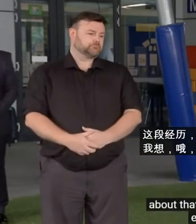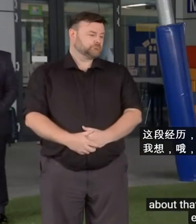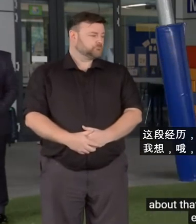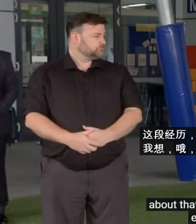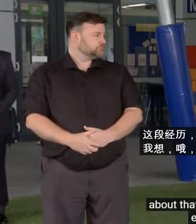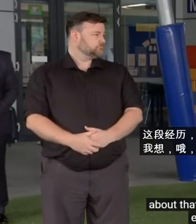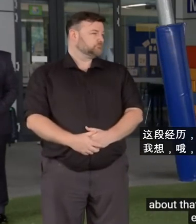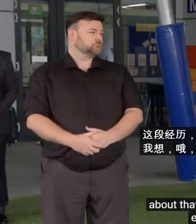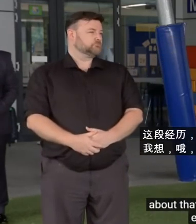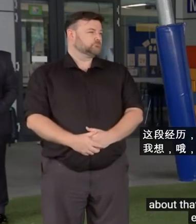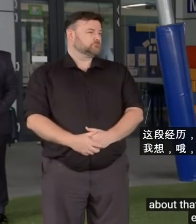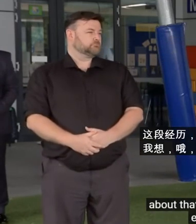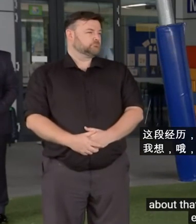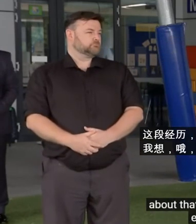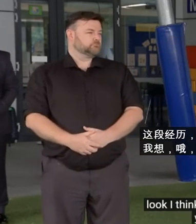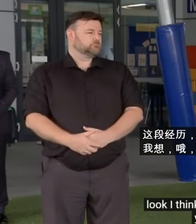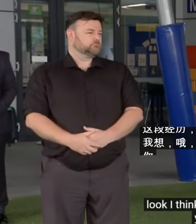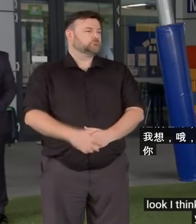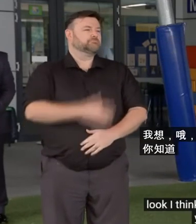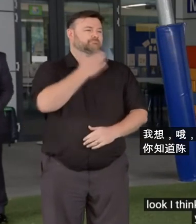Look, I think. Thank you.